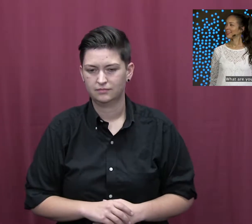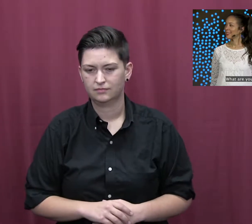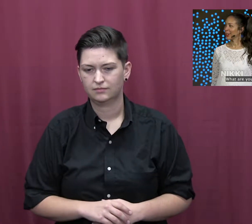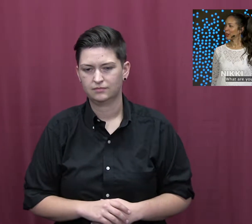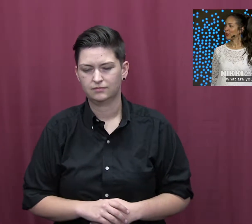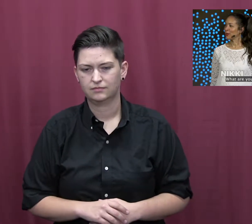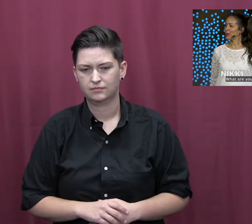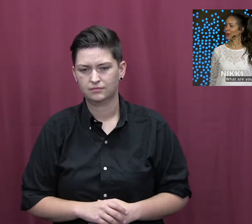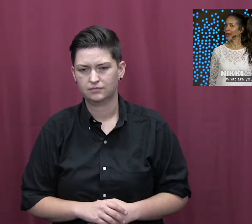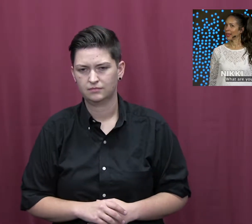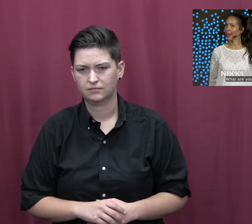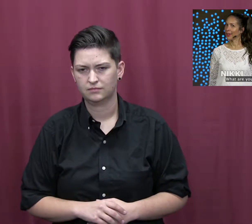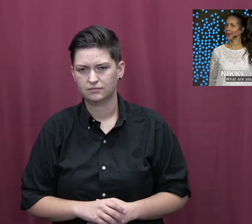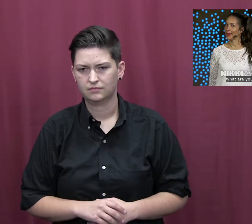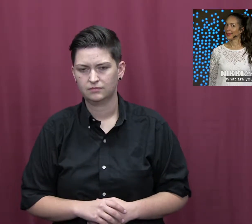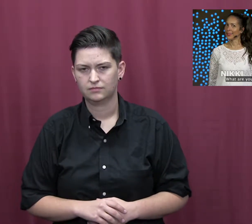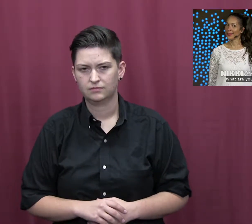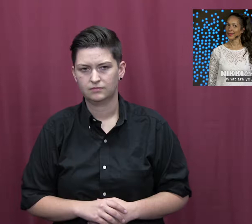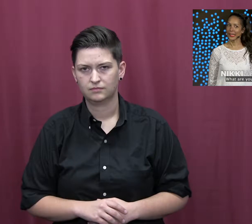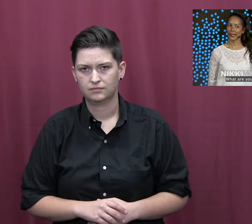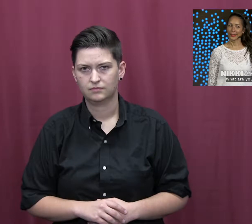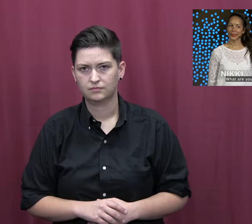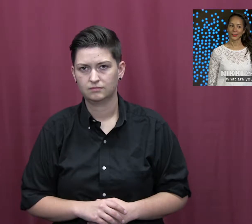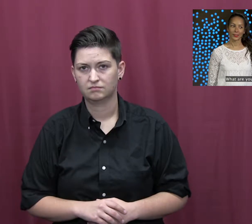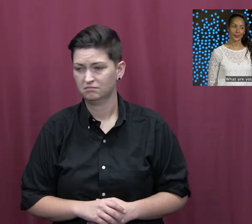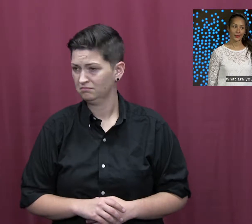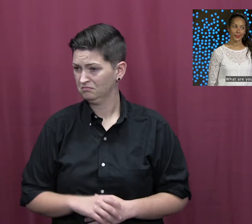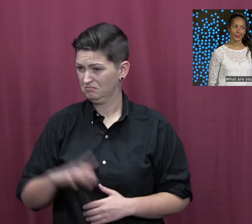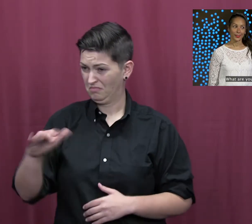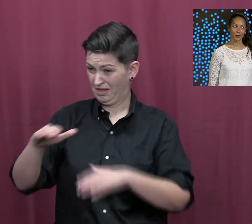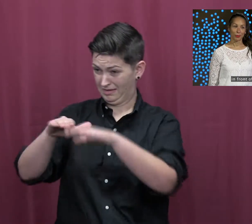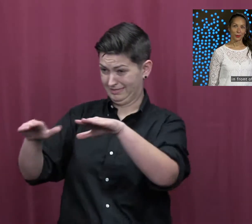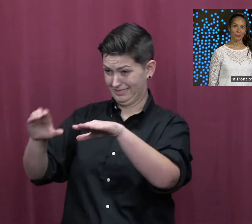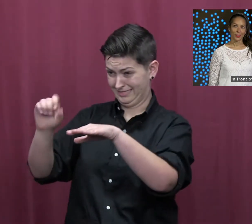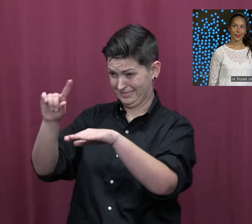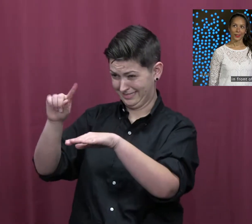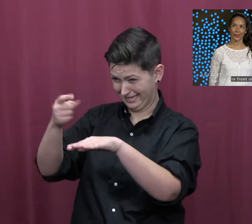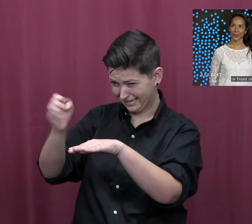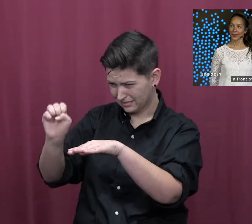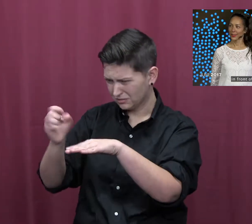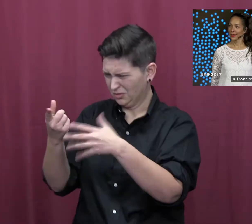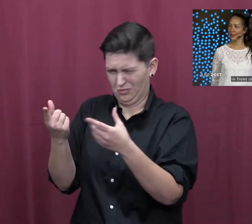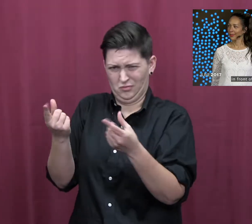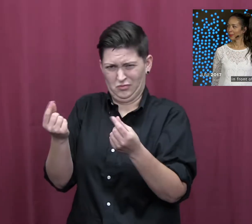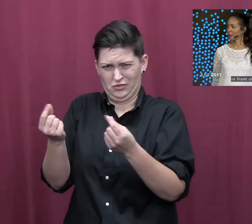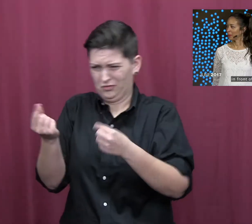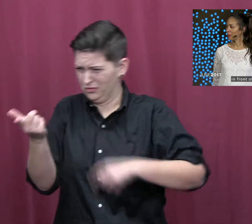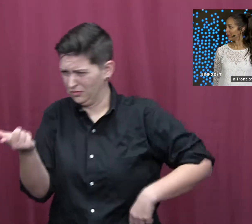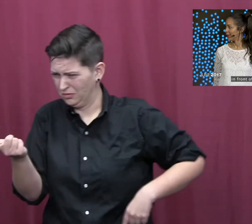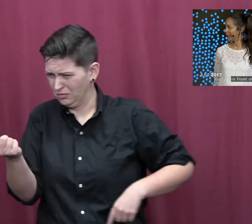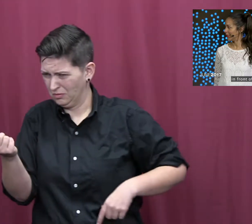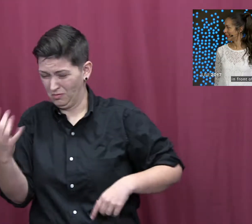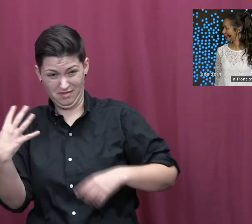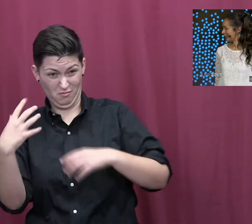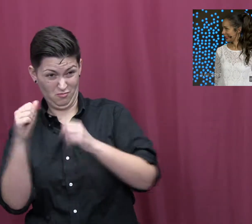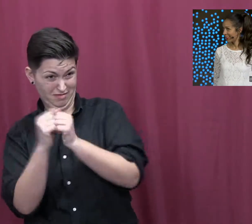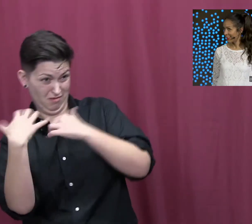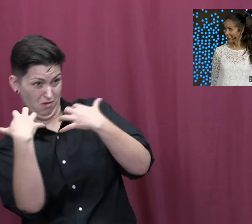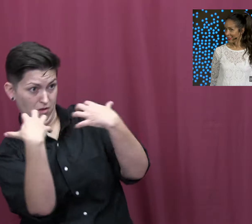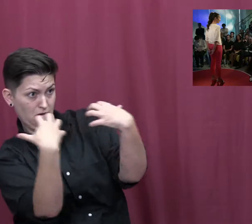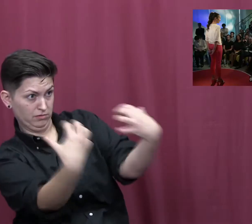What are you doing on this stage in front of all these people?